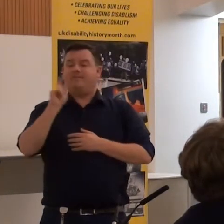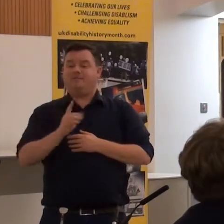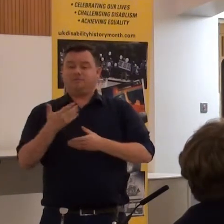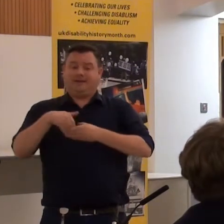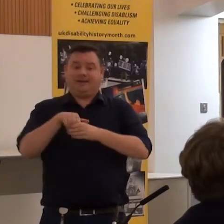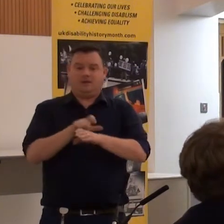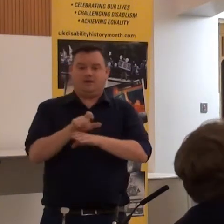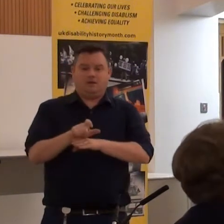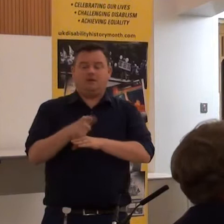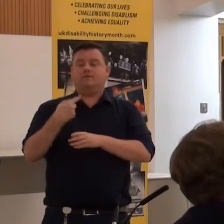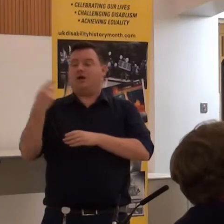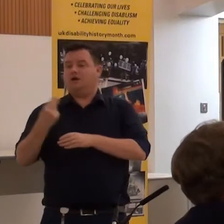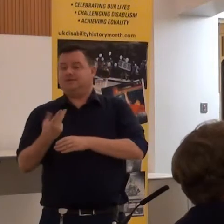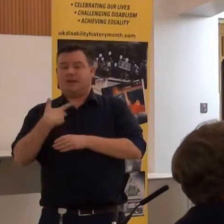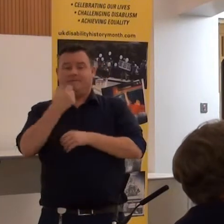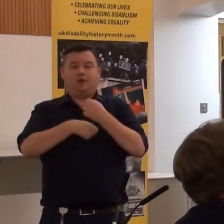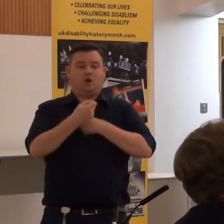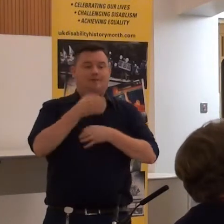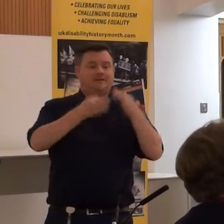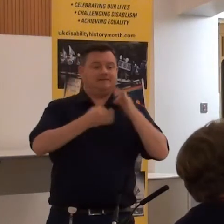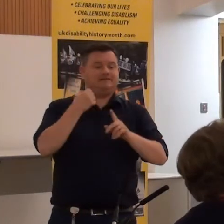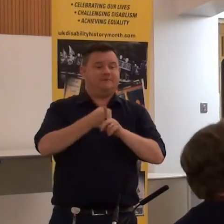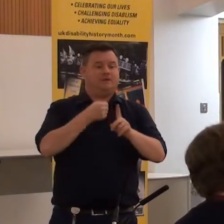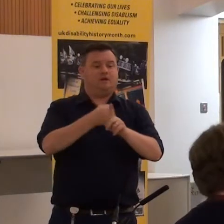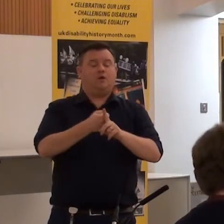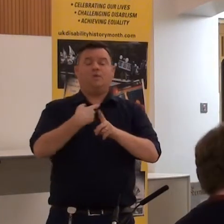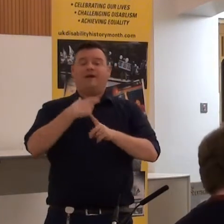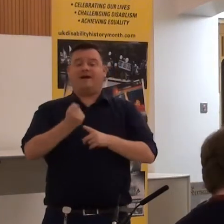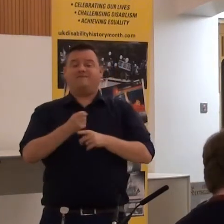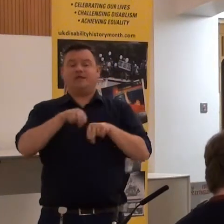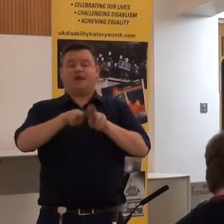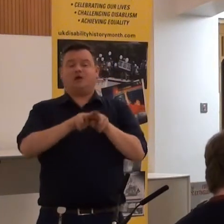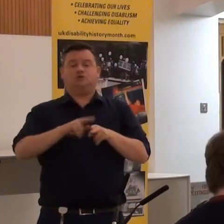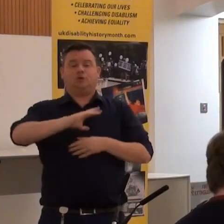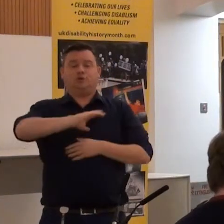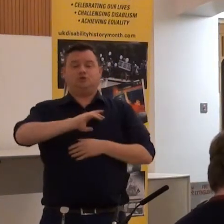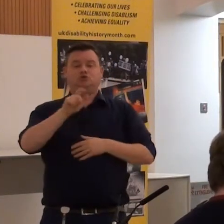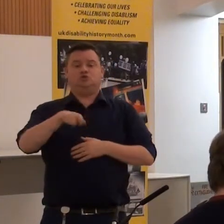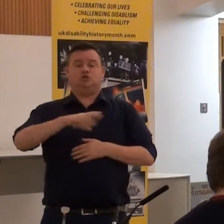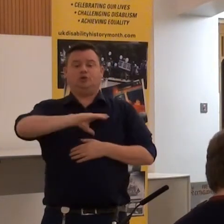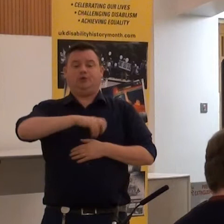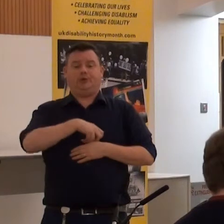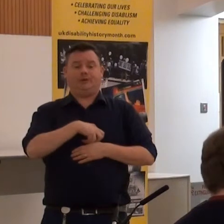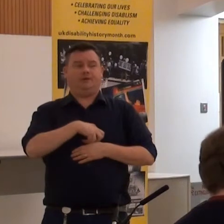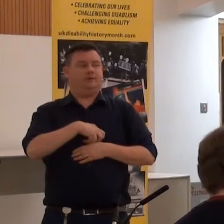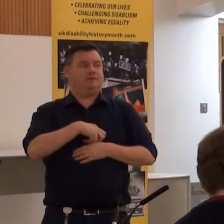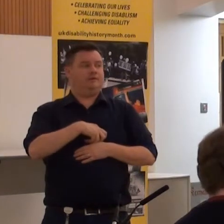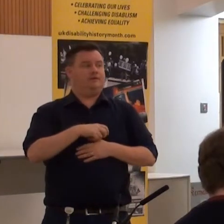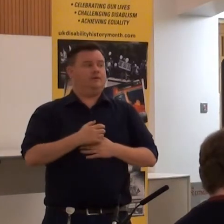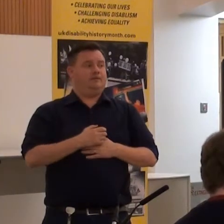become politically active, you know, within the National Union of Students movement. And there's something deeply disturbing about